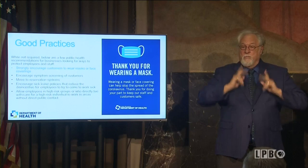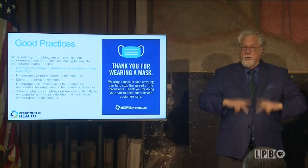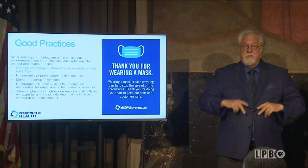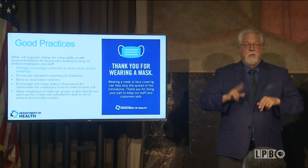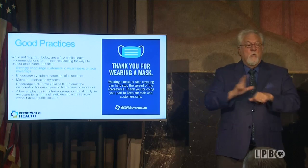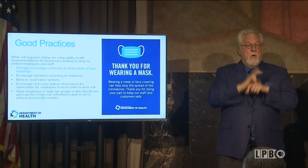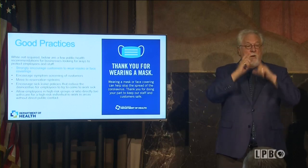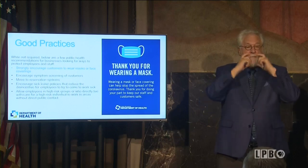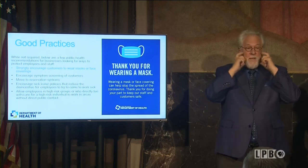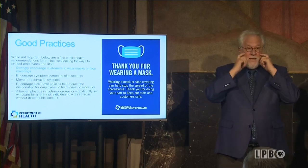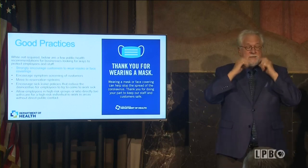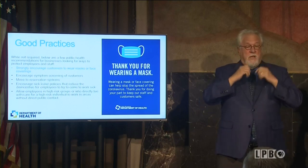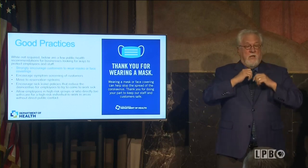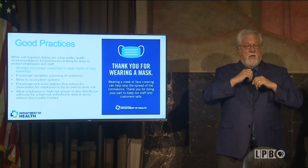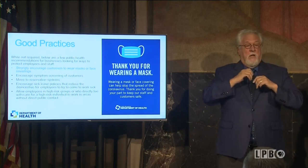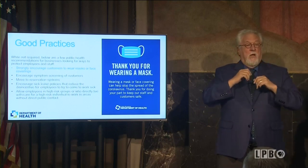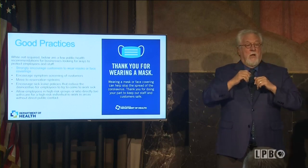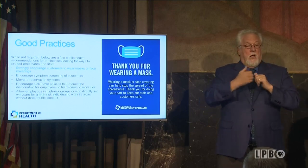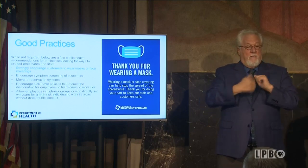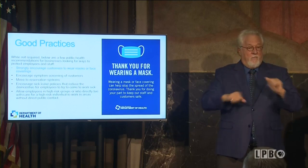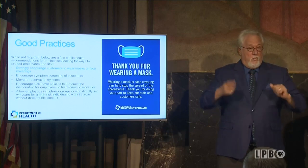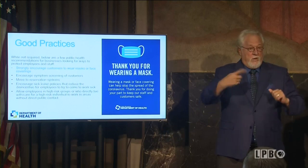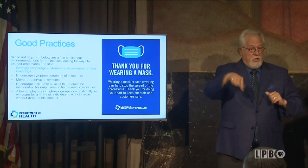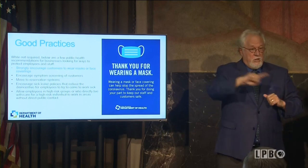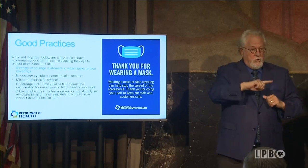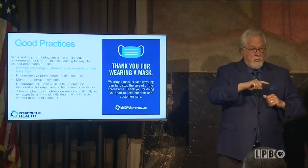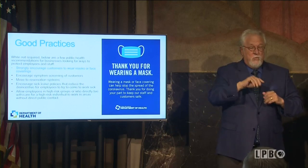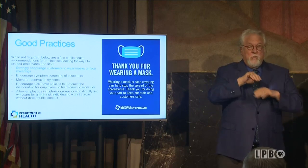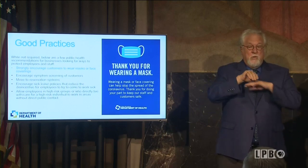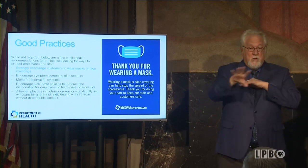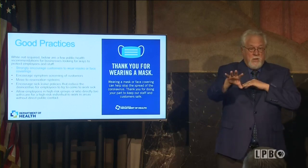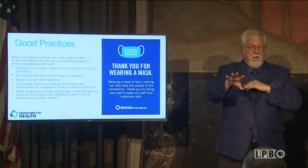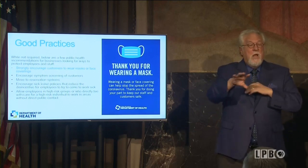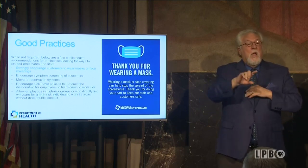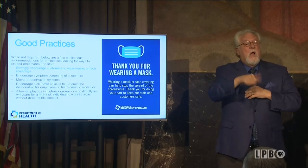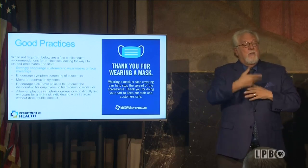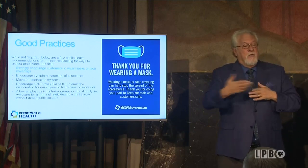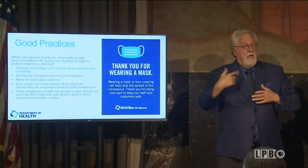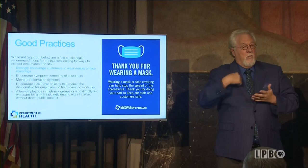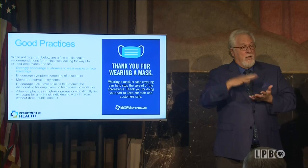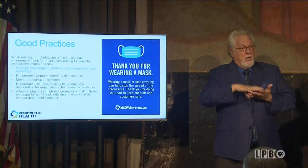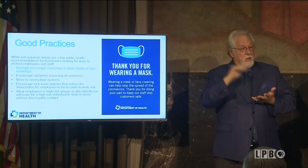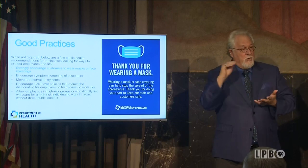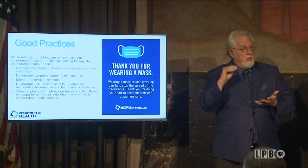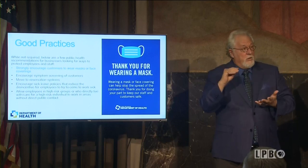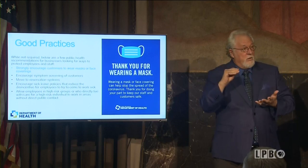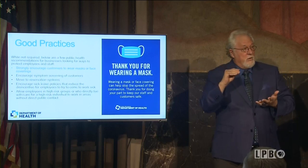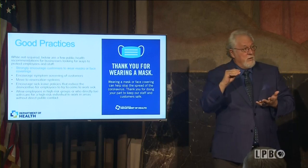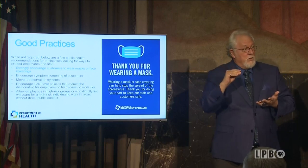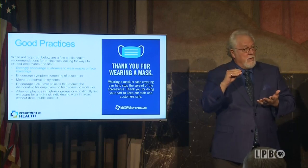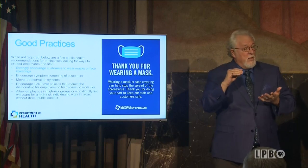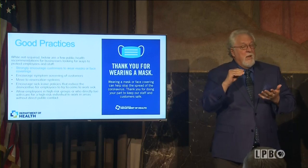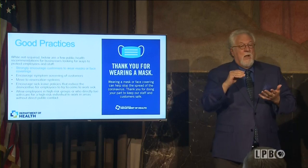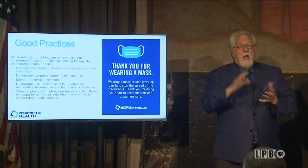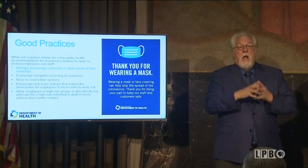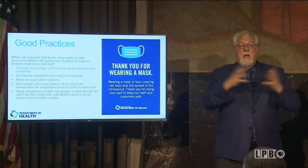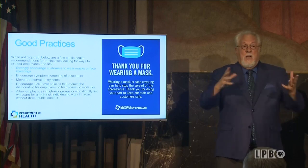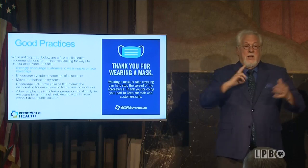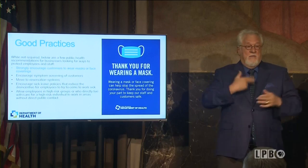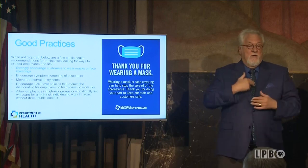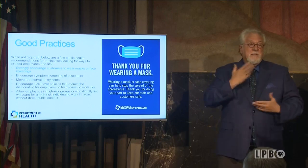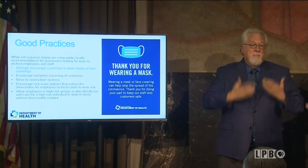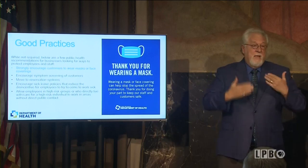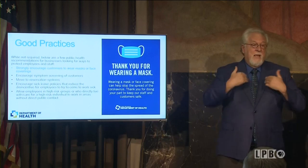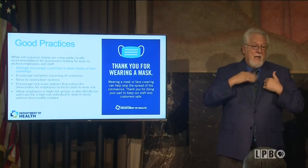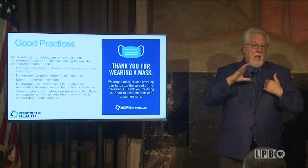mask and avoid you becoming inadvertently infected. Because the other thing that we've learned through this epidemic is that a significant number of us may